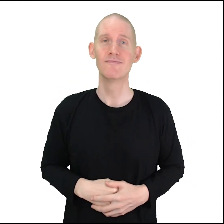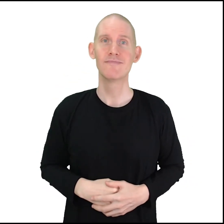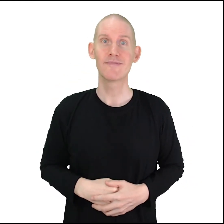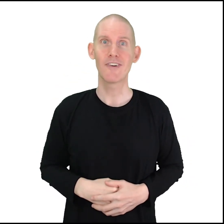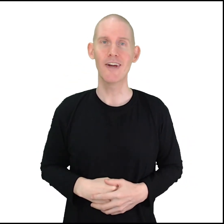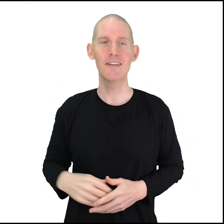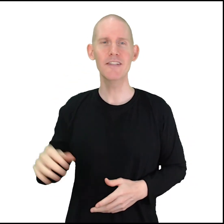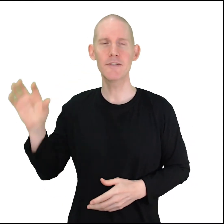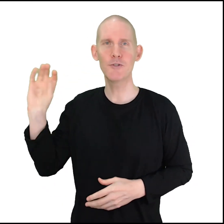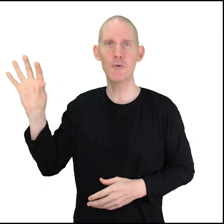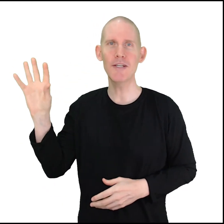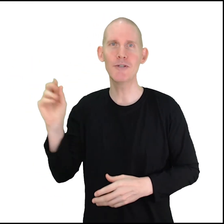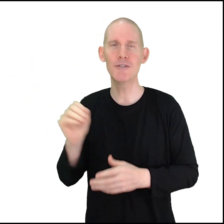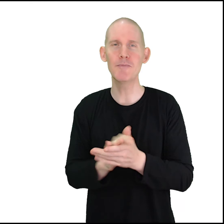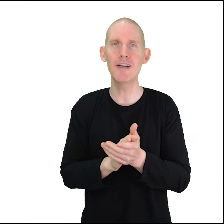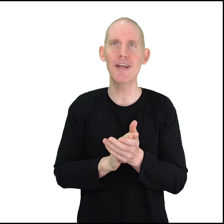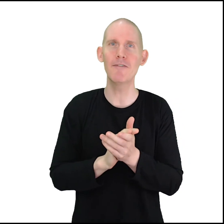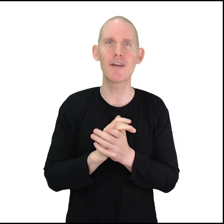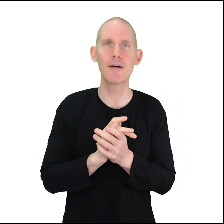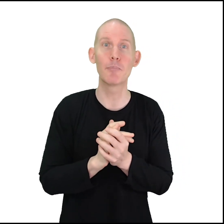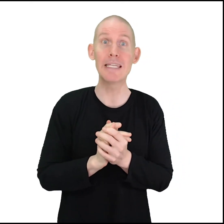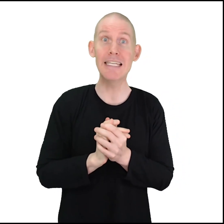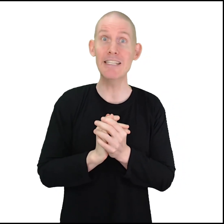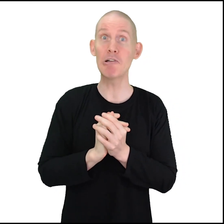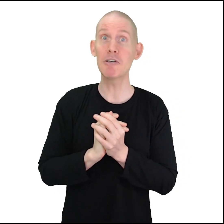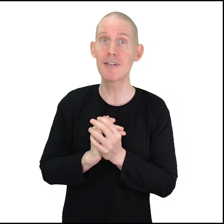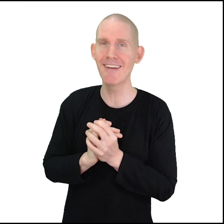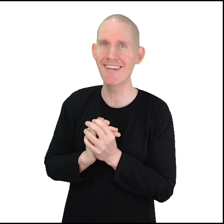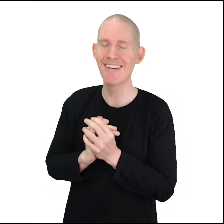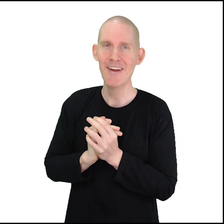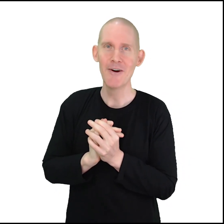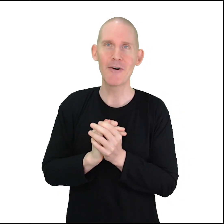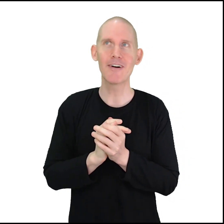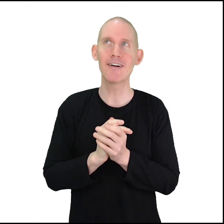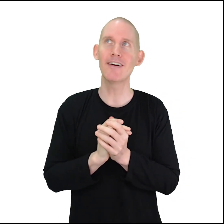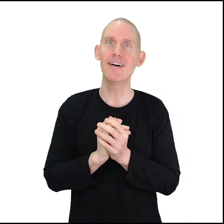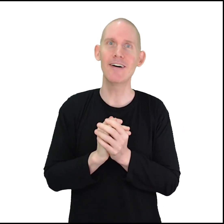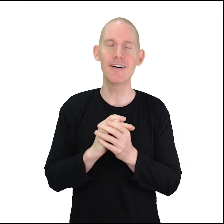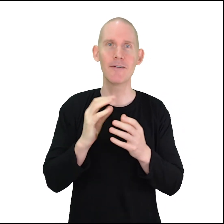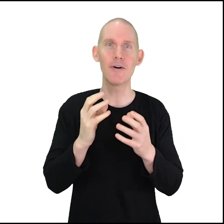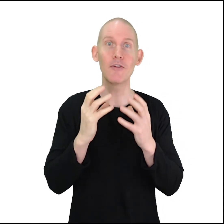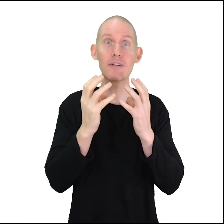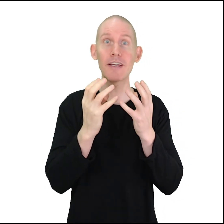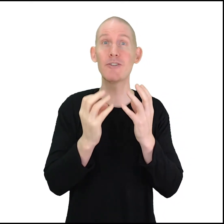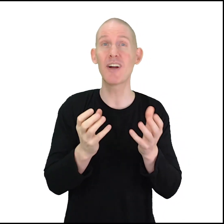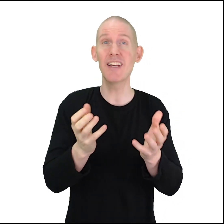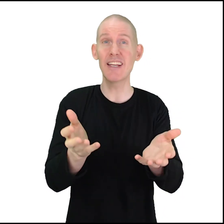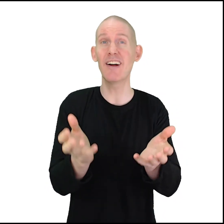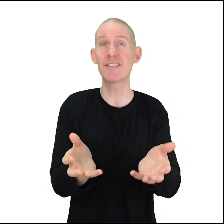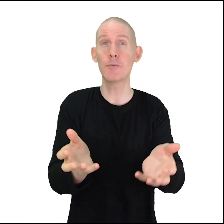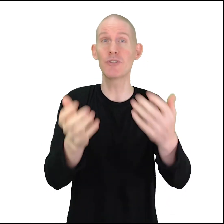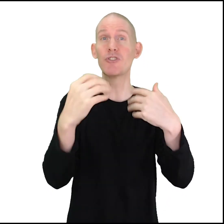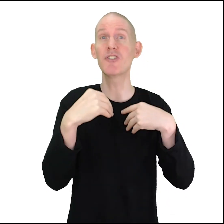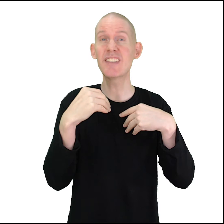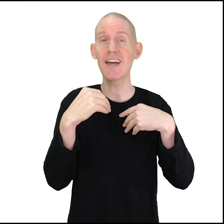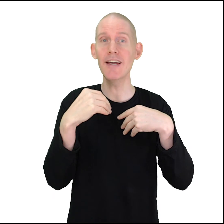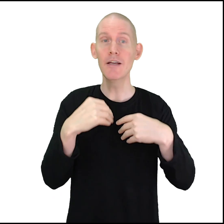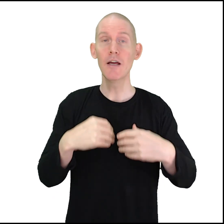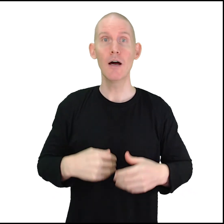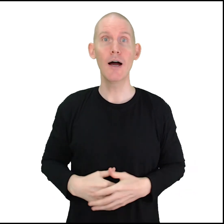All right, in this situation, you might have like a pleading look or a look that you're trying to get on someone's good side. I don't